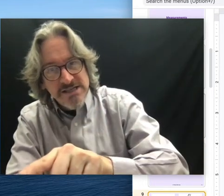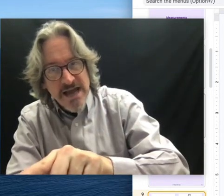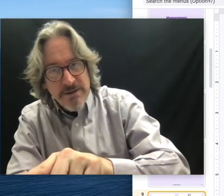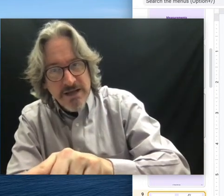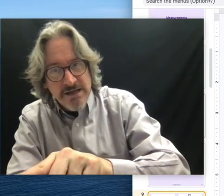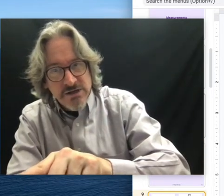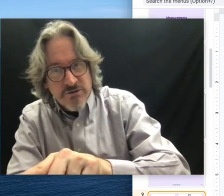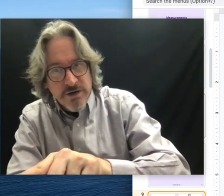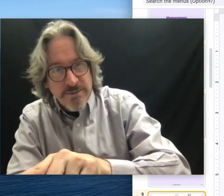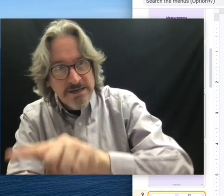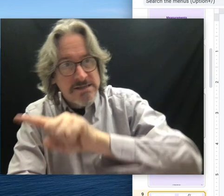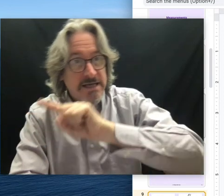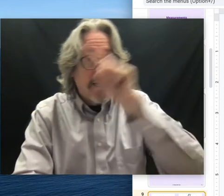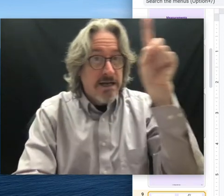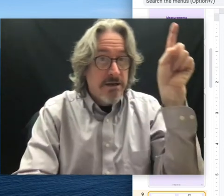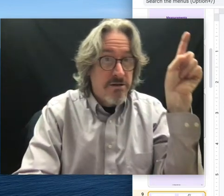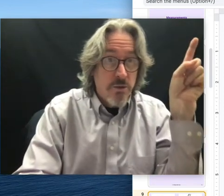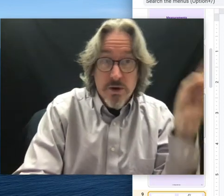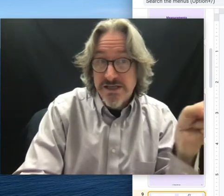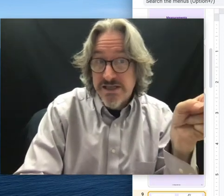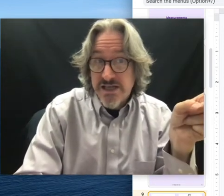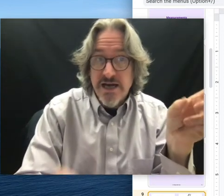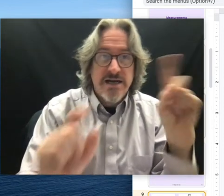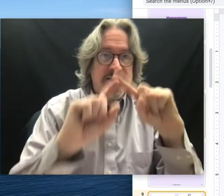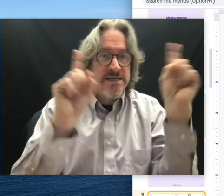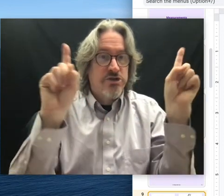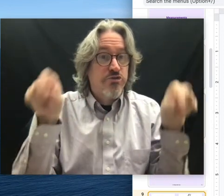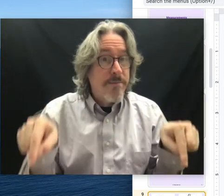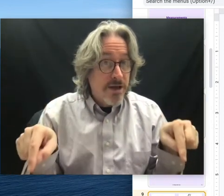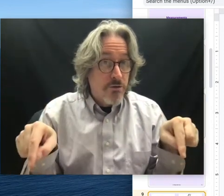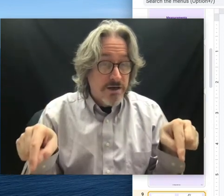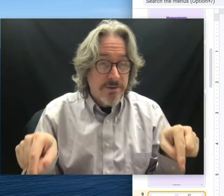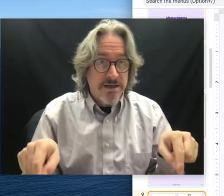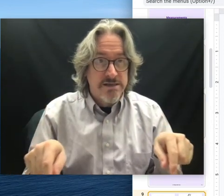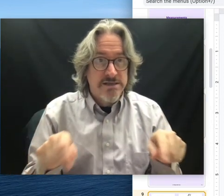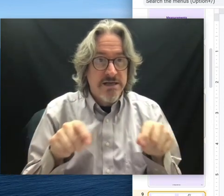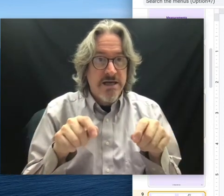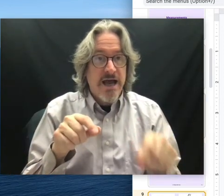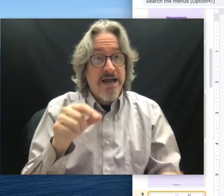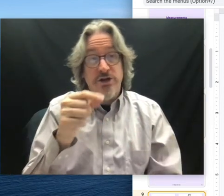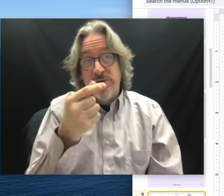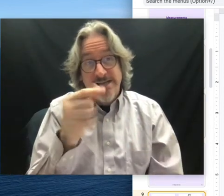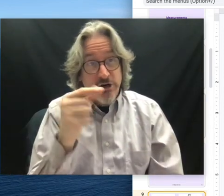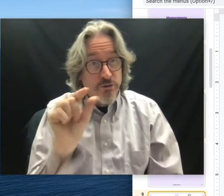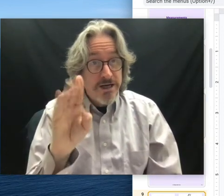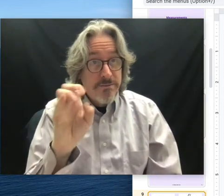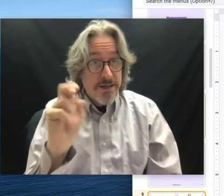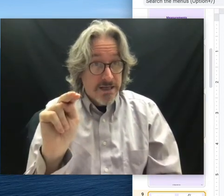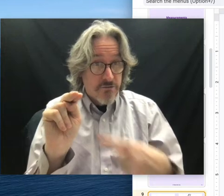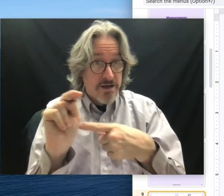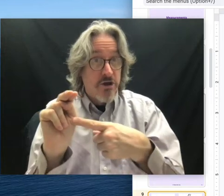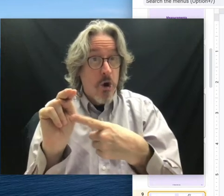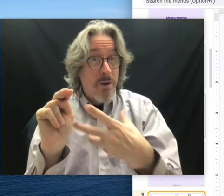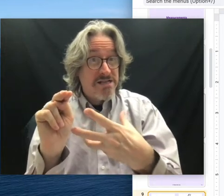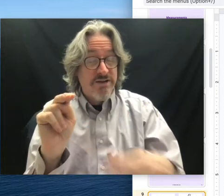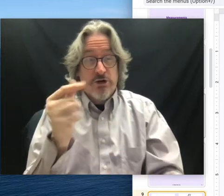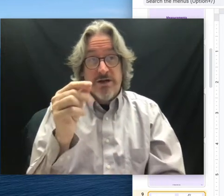Here's a snapping the ends off green beans. In the what's the sign, it says trimming green beans. And you would say green bean,